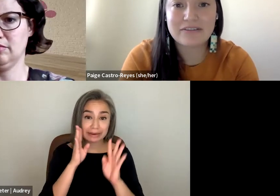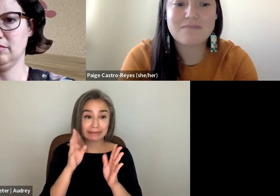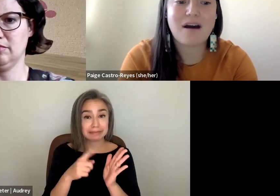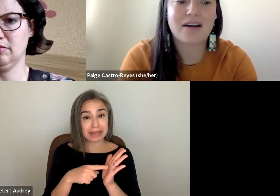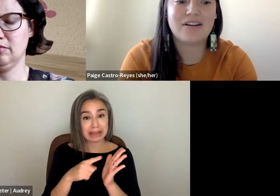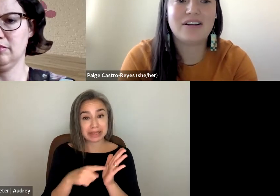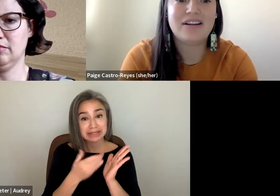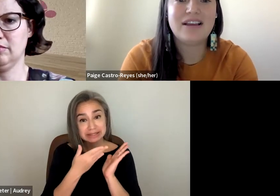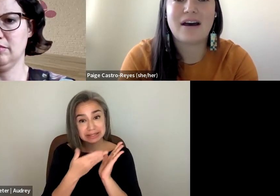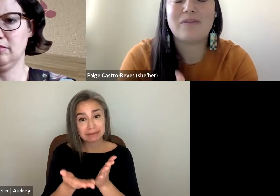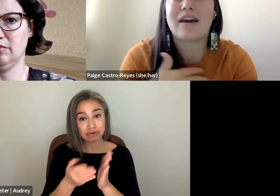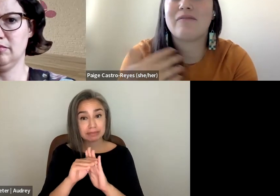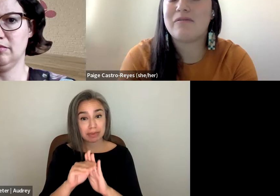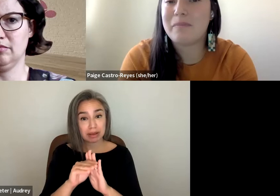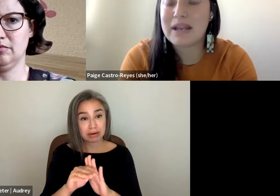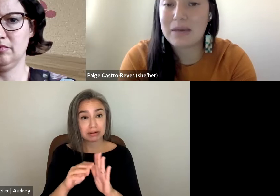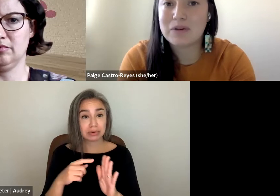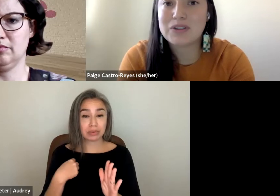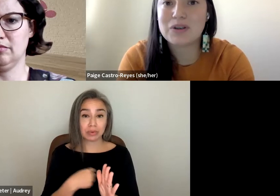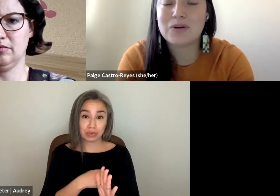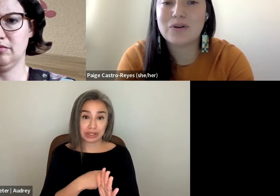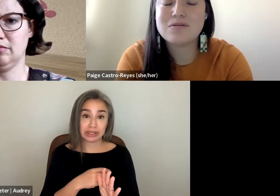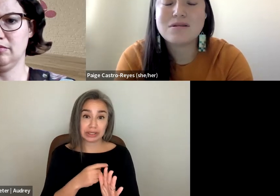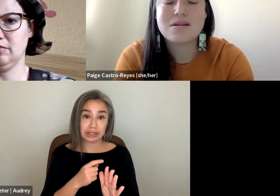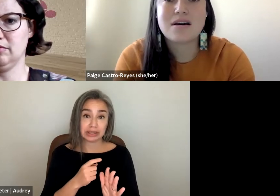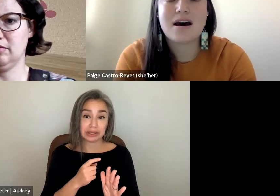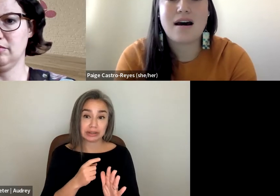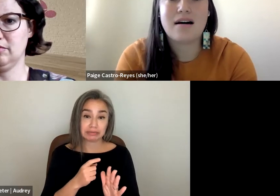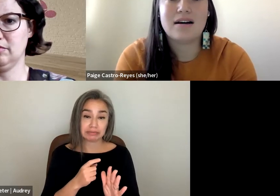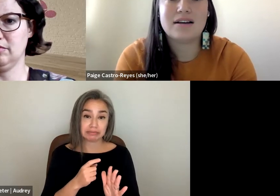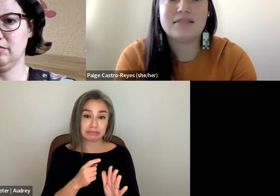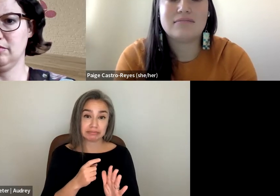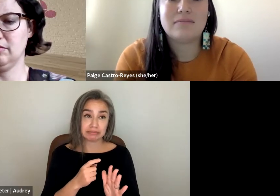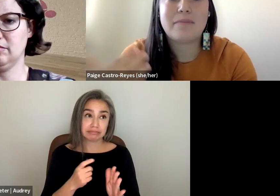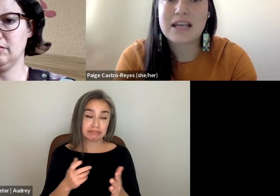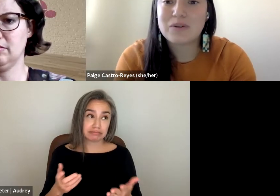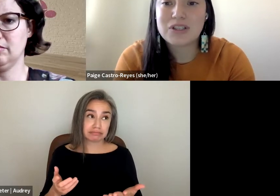payment delivery model that we have been able to